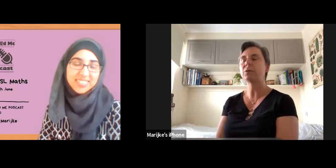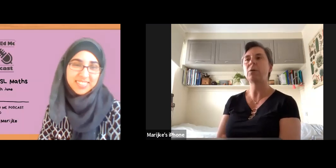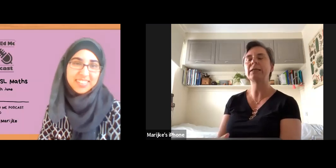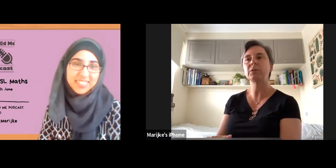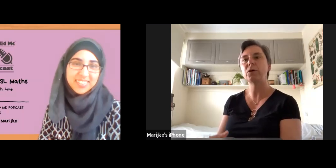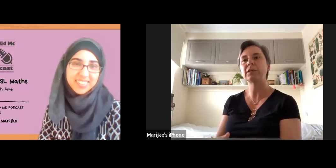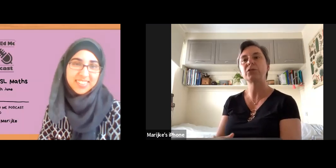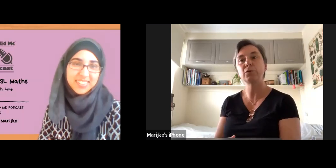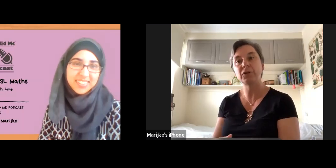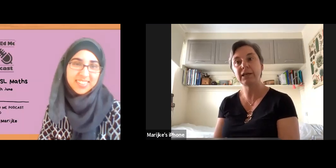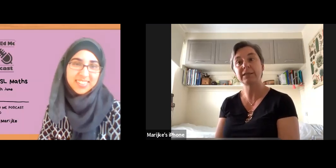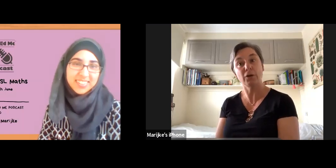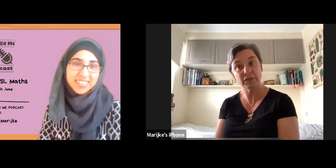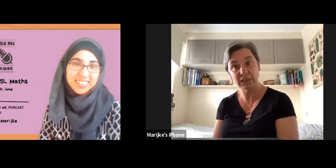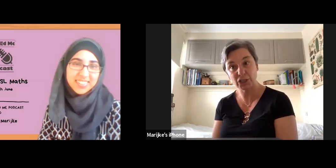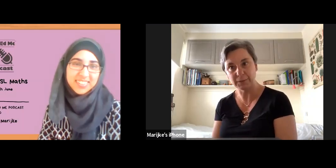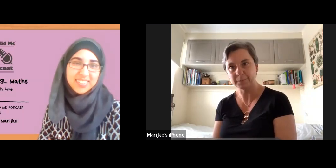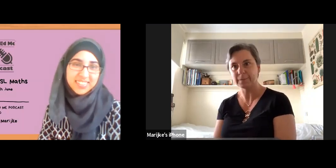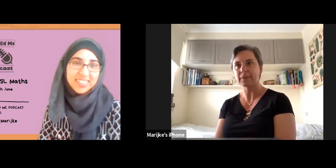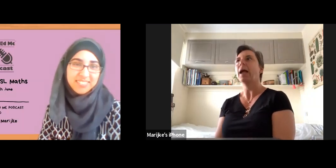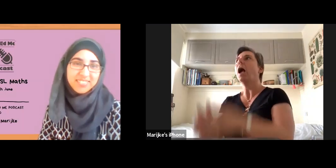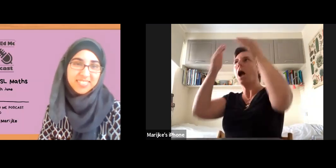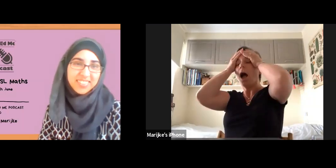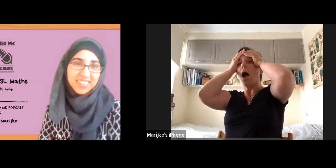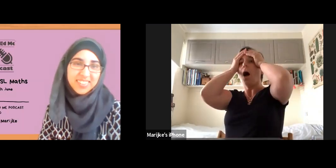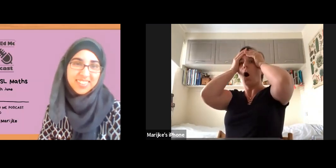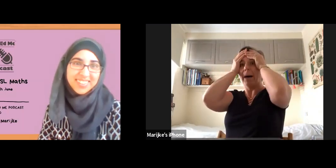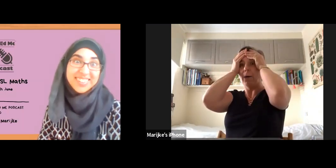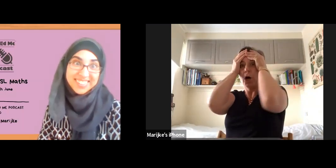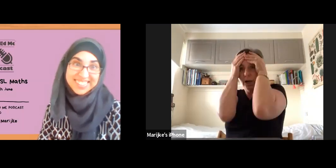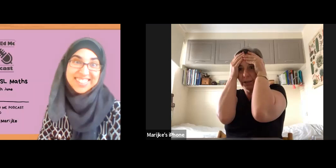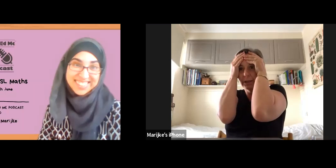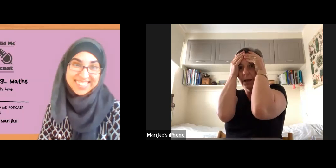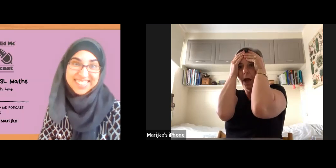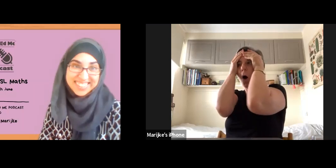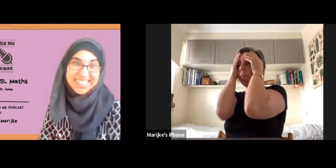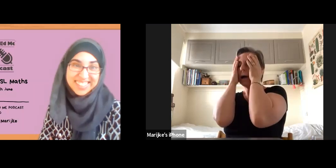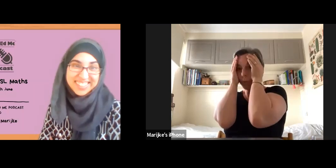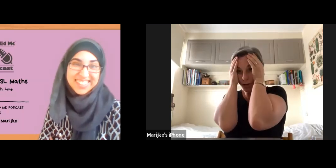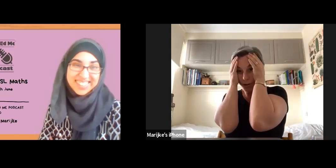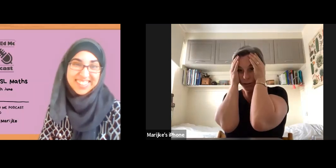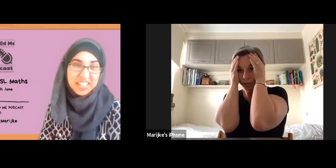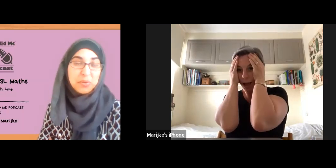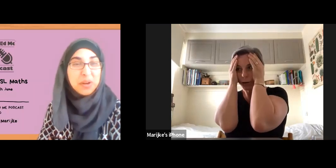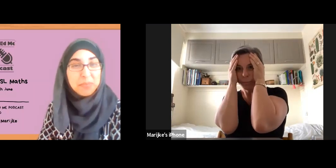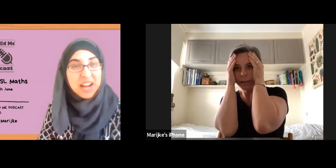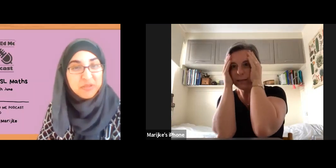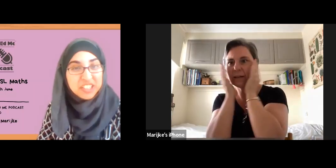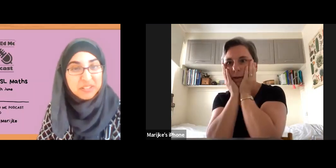I went and worked in a school for a year as a cover teacher. Yeah. Oh my word. Were you at